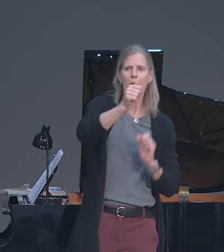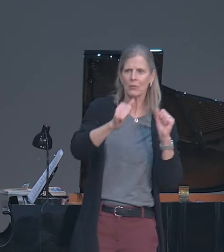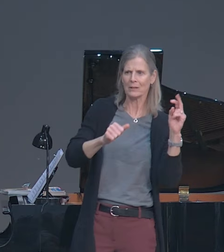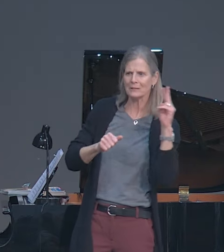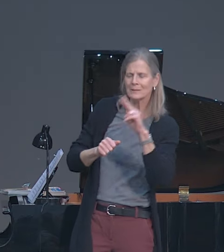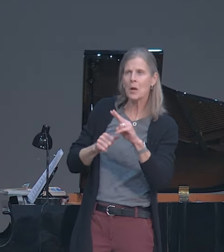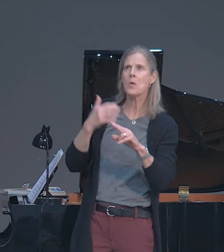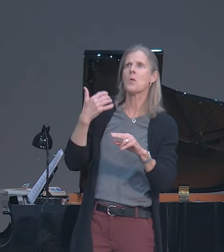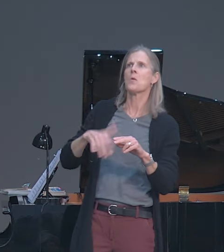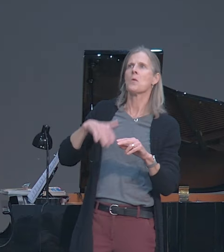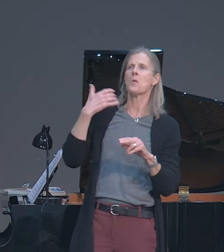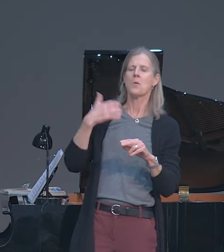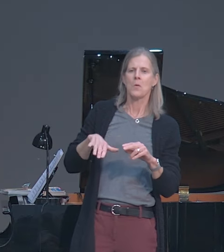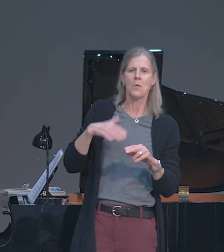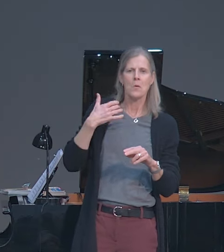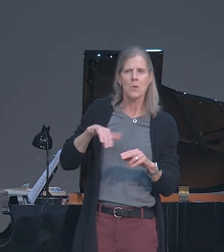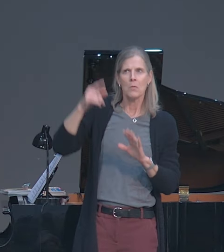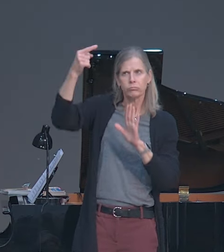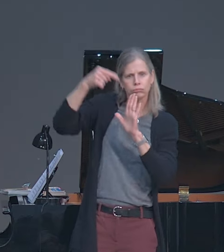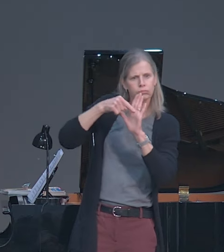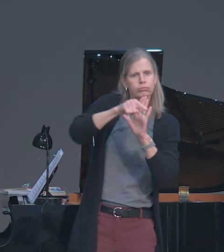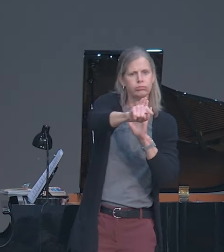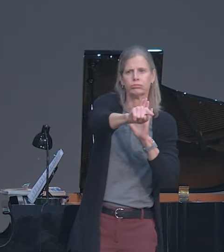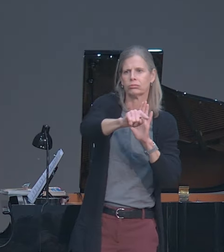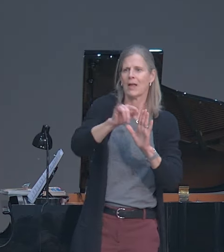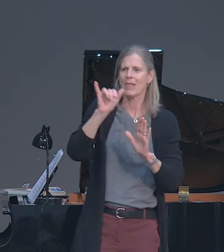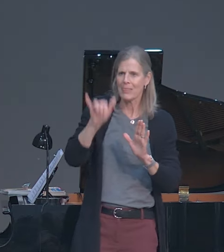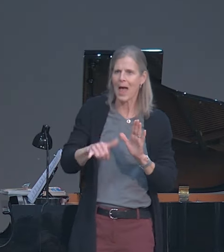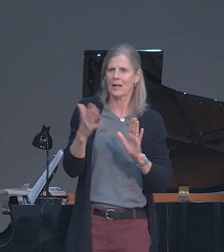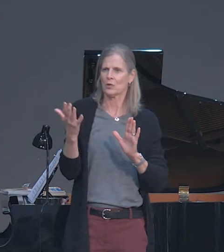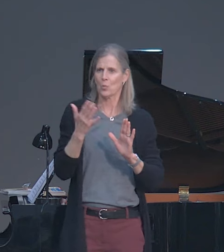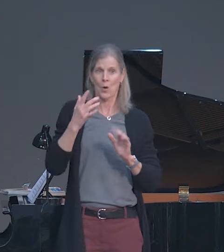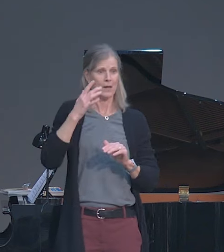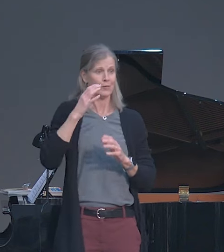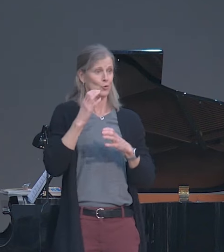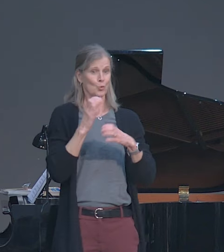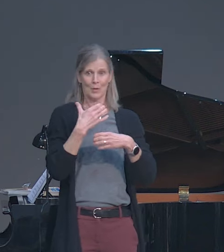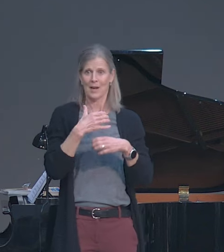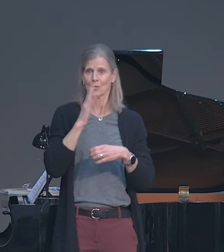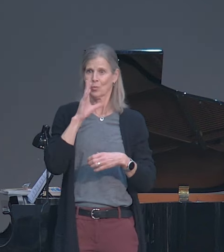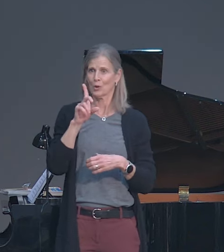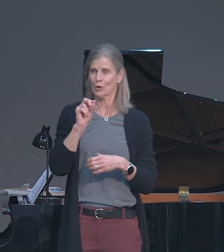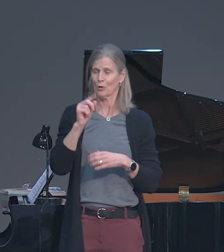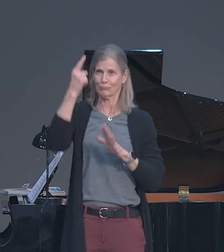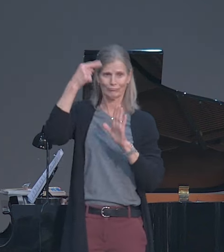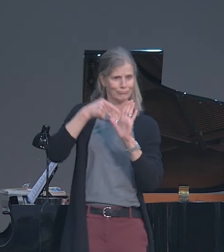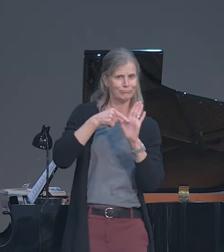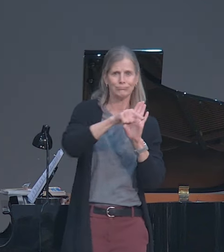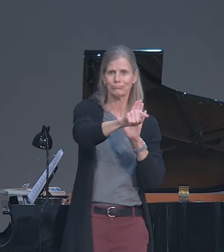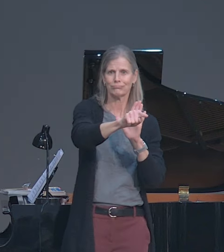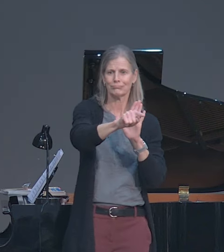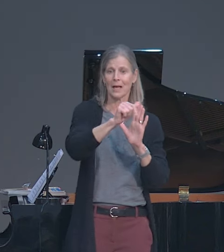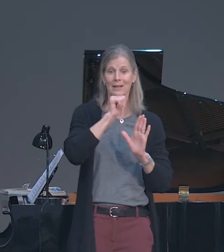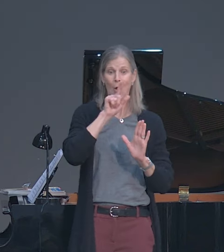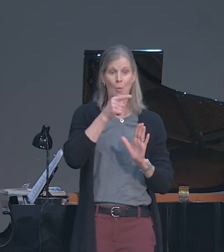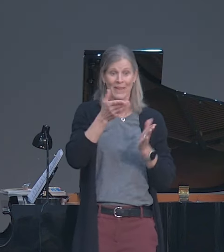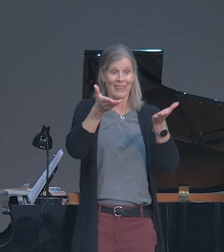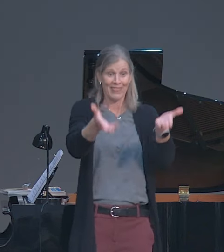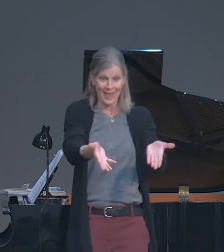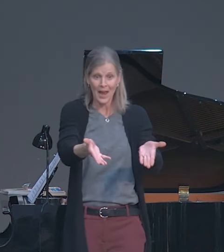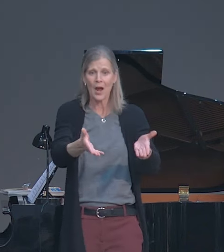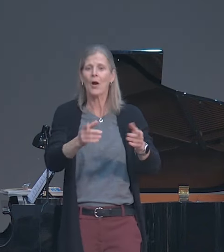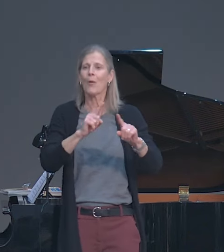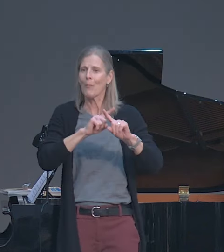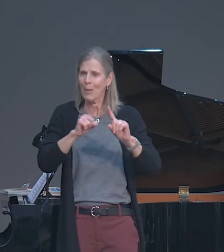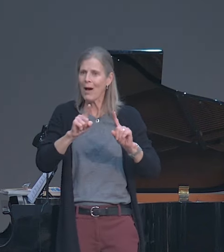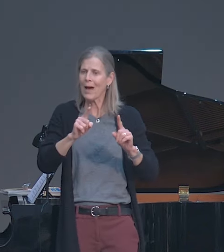and ooh and awe over it. And that's what creation does. Creation doesn't just exist. Creation